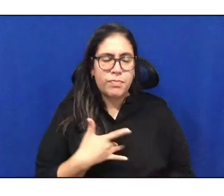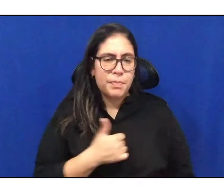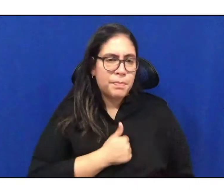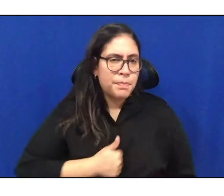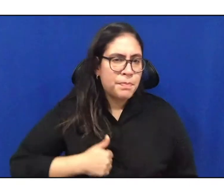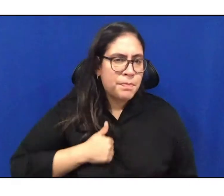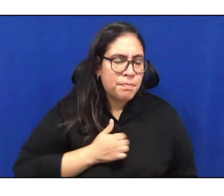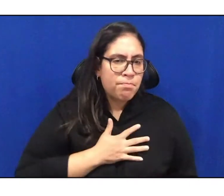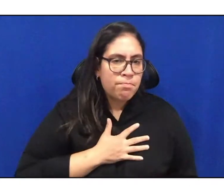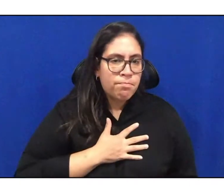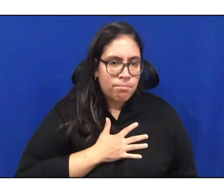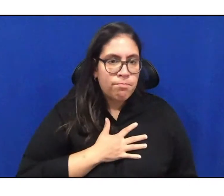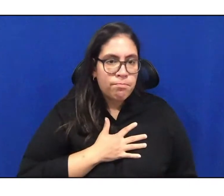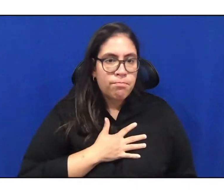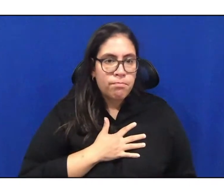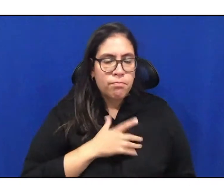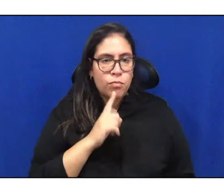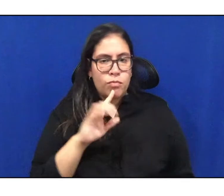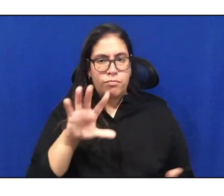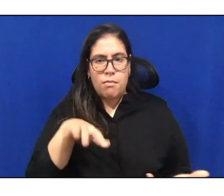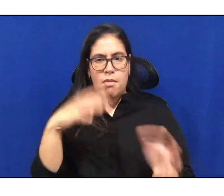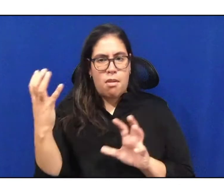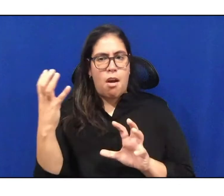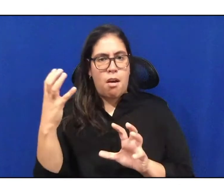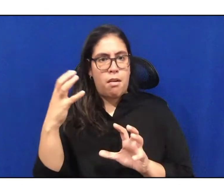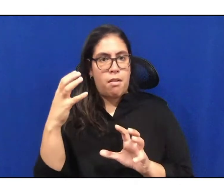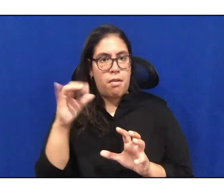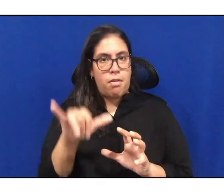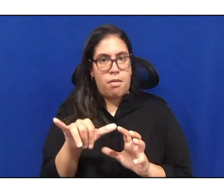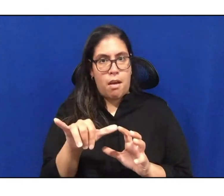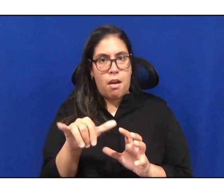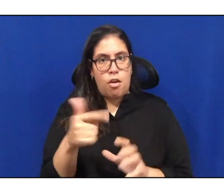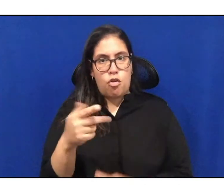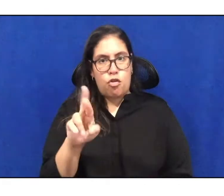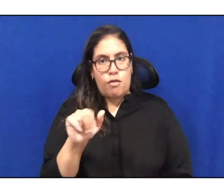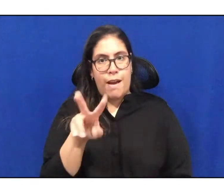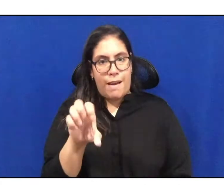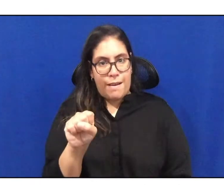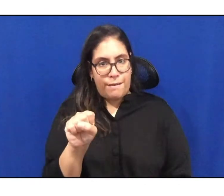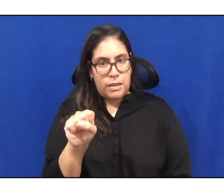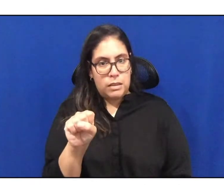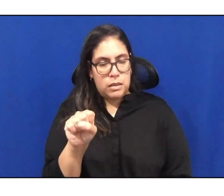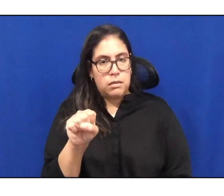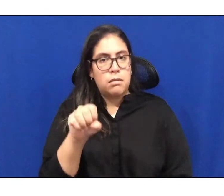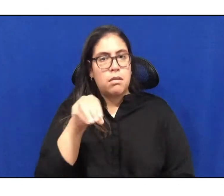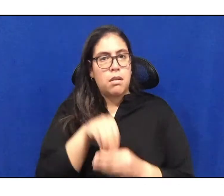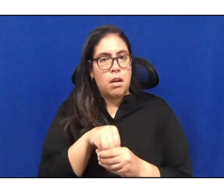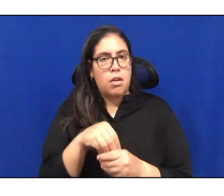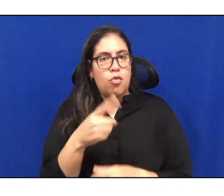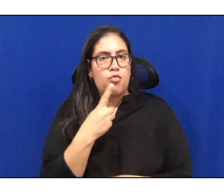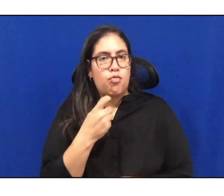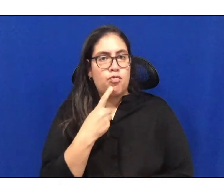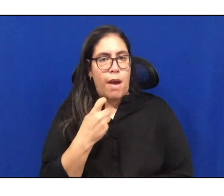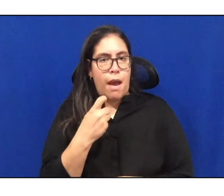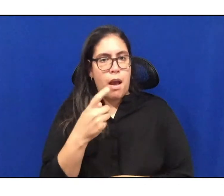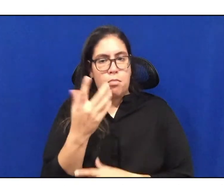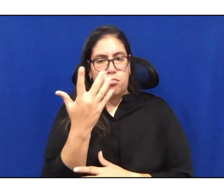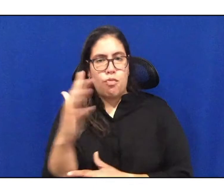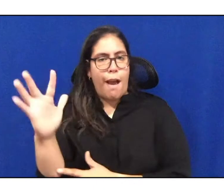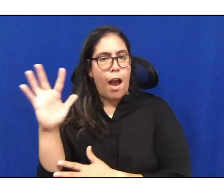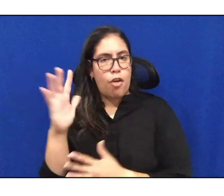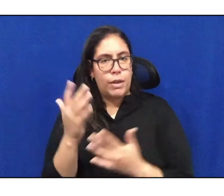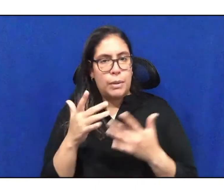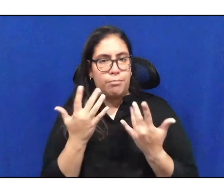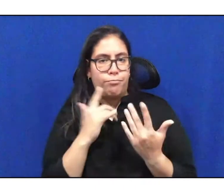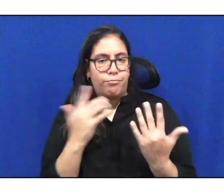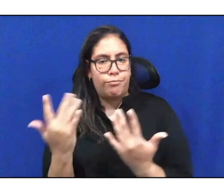Chaos in windy grays through a red prairie. And I've always been astonished in that poem in the